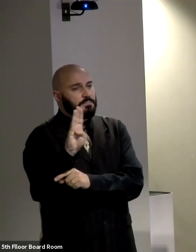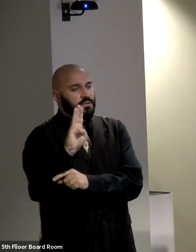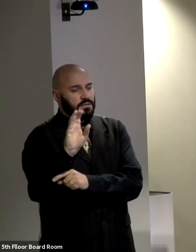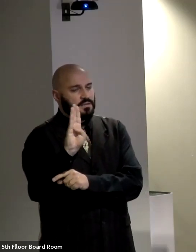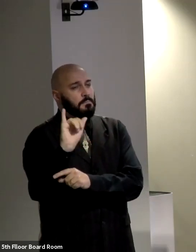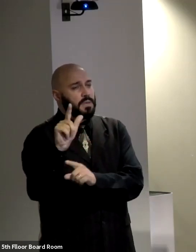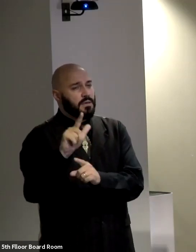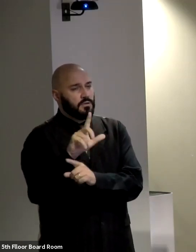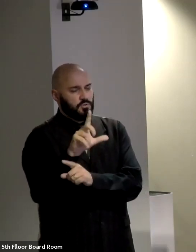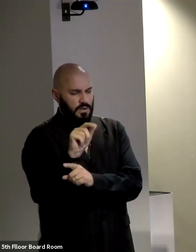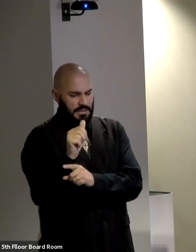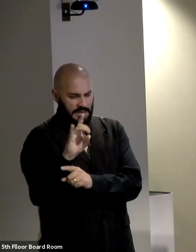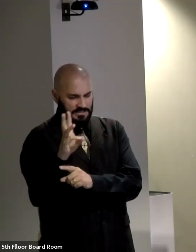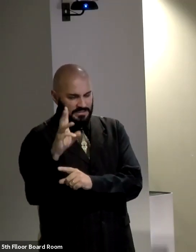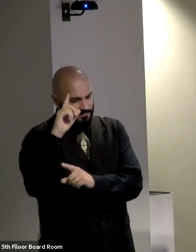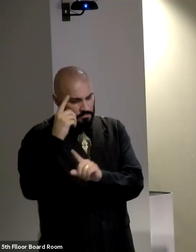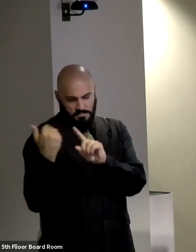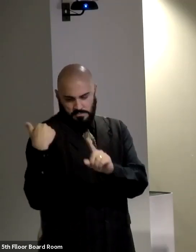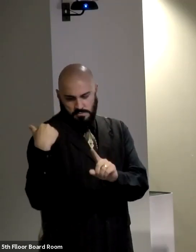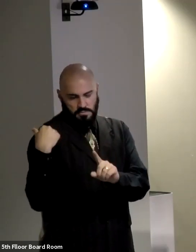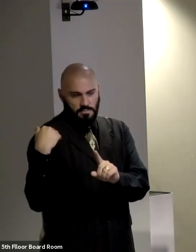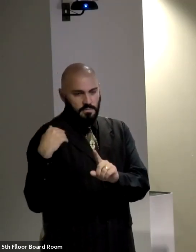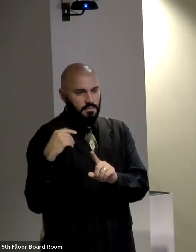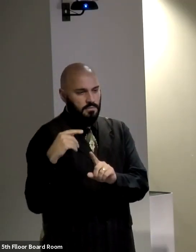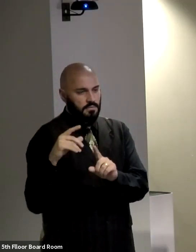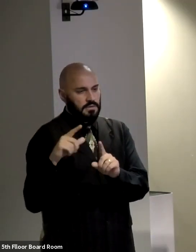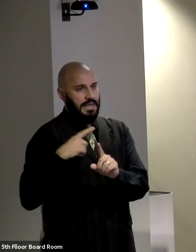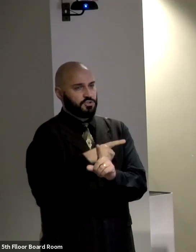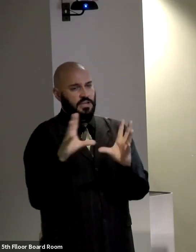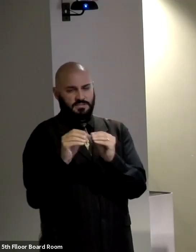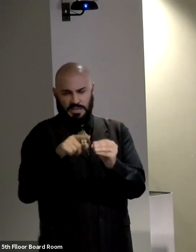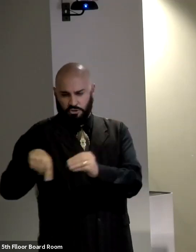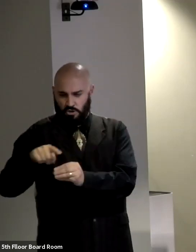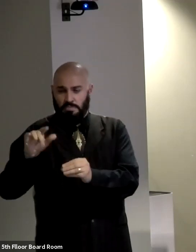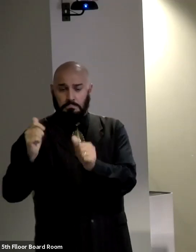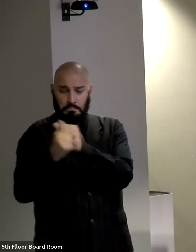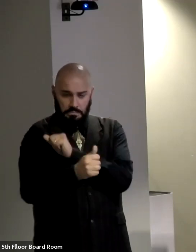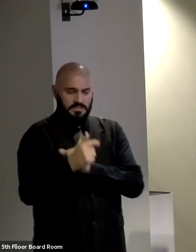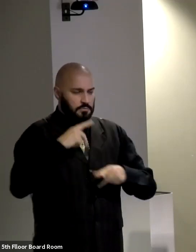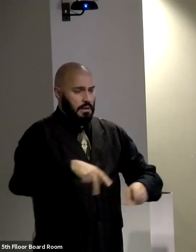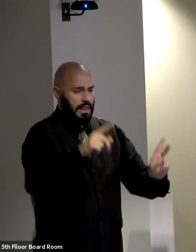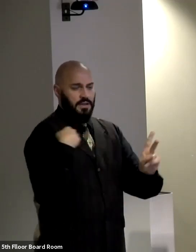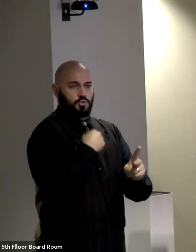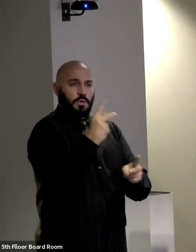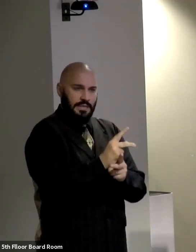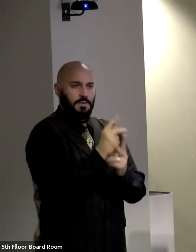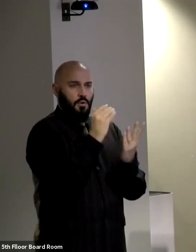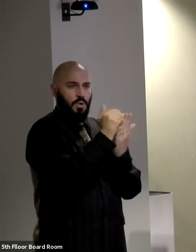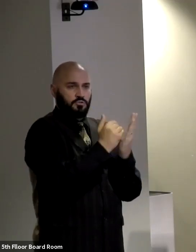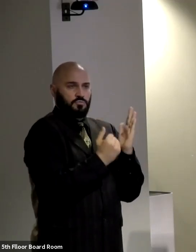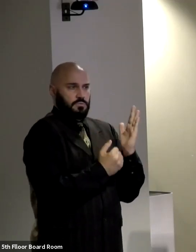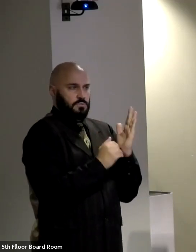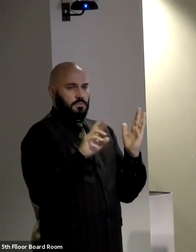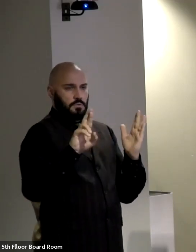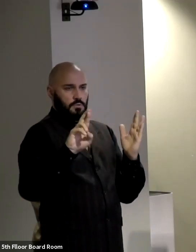2018 legislative session, which allows DCH to create and maintain the Georgia Caregiver Registry. The law became